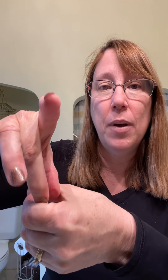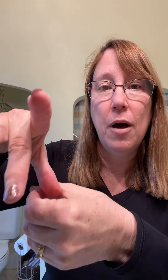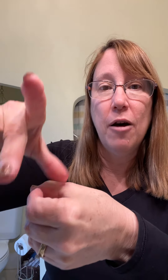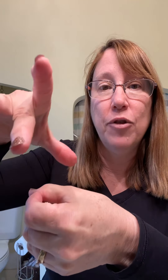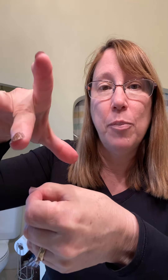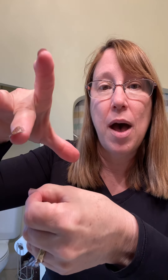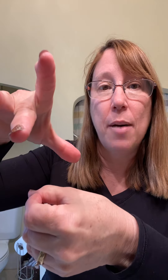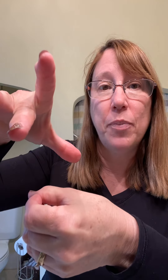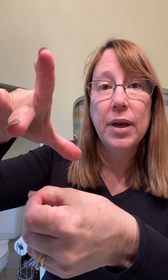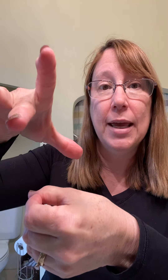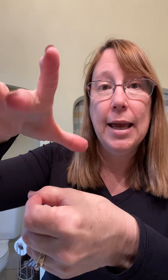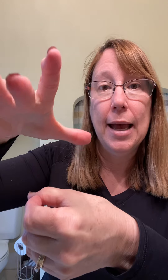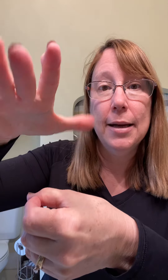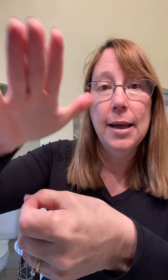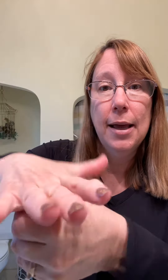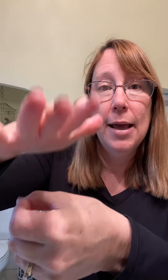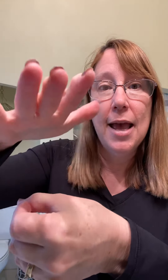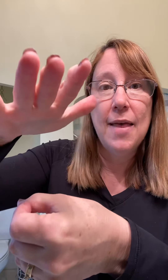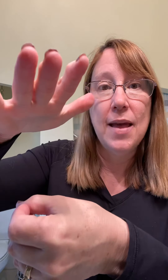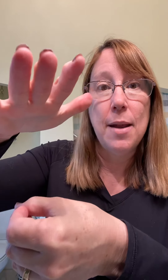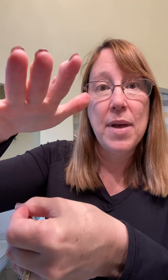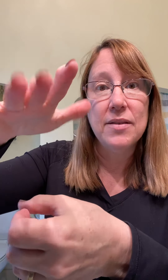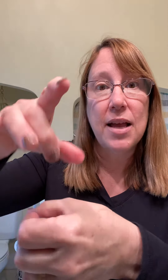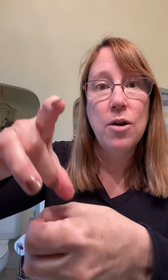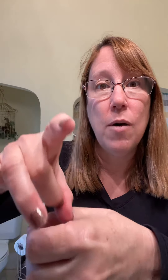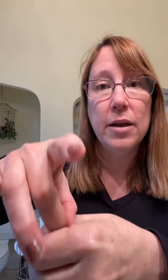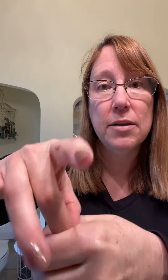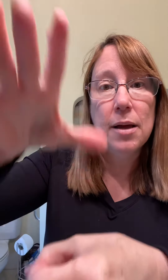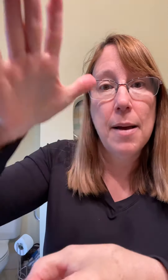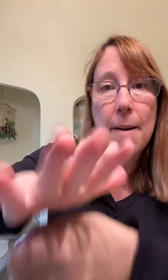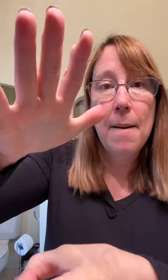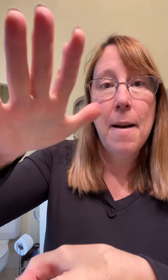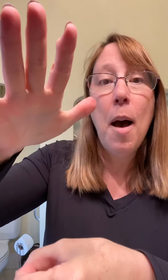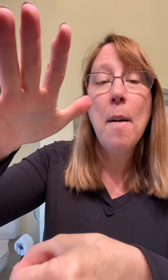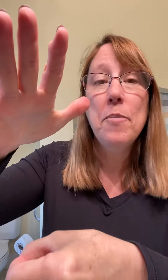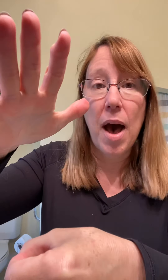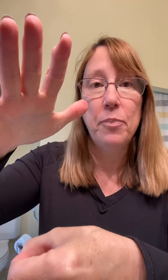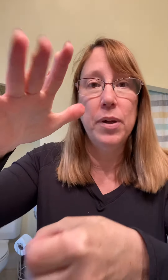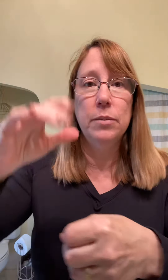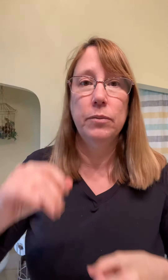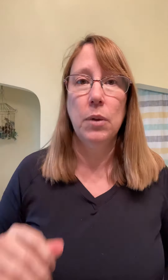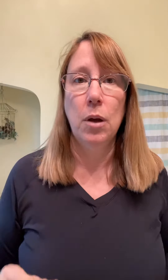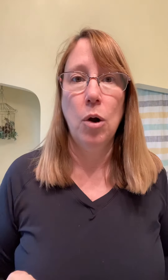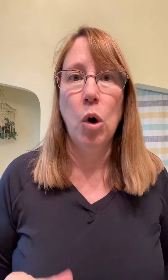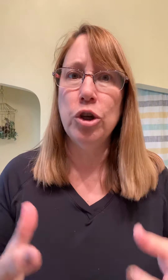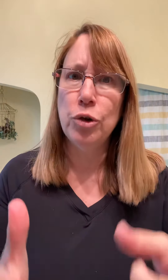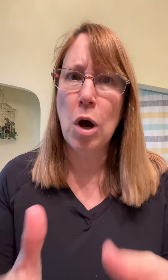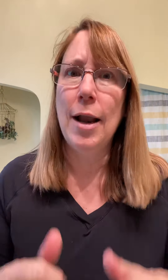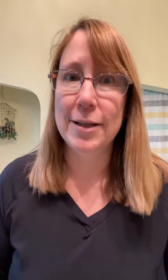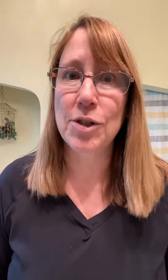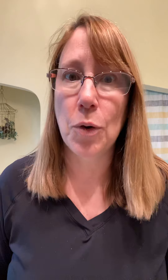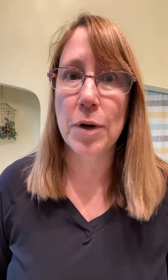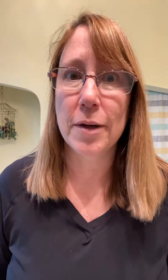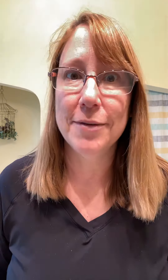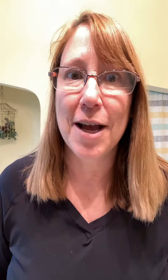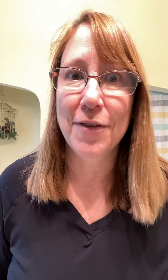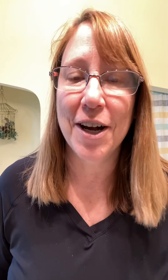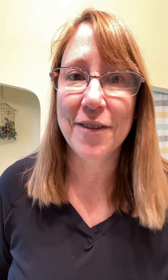of the pop can and then it makes that noise. Pop. Or do you call it soda down there